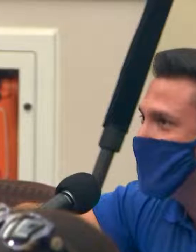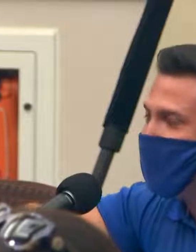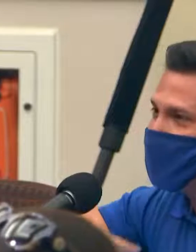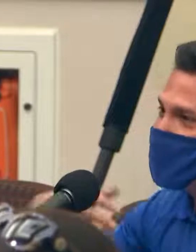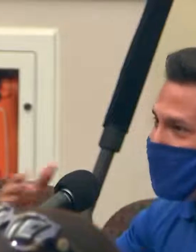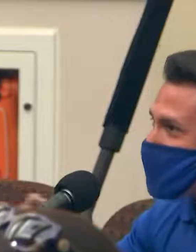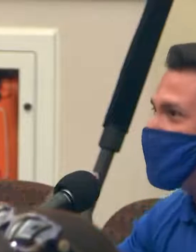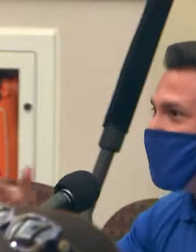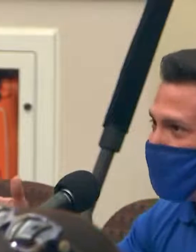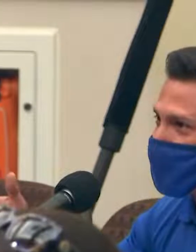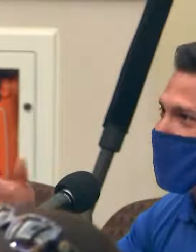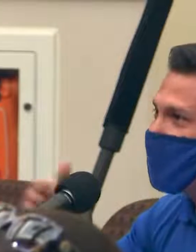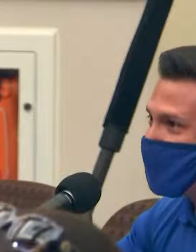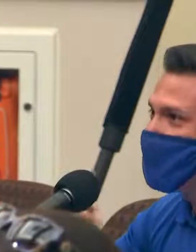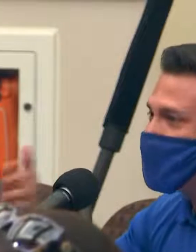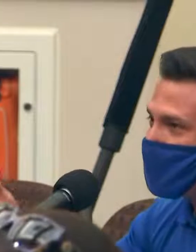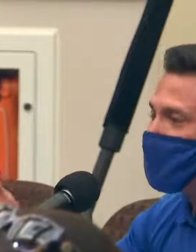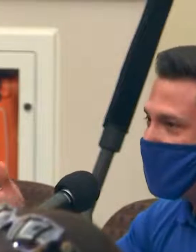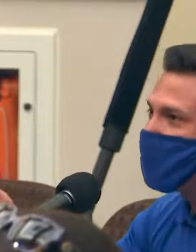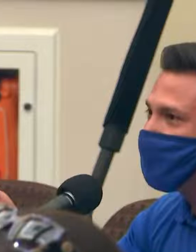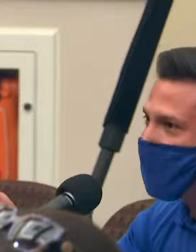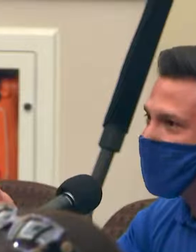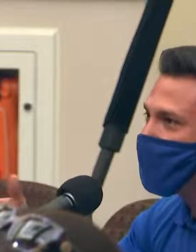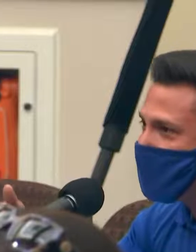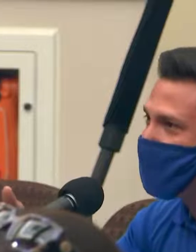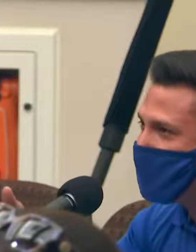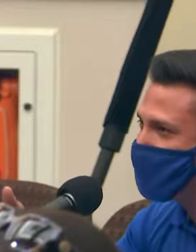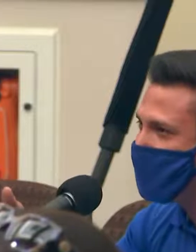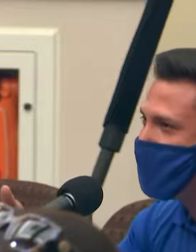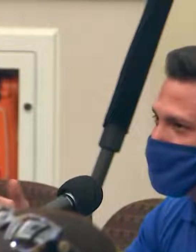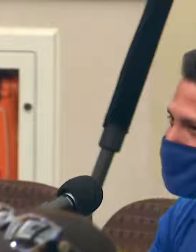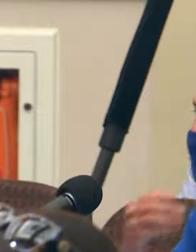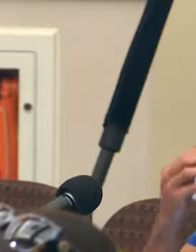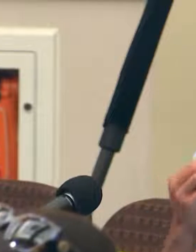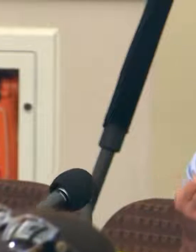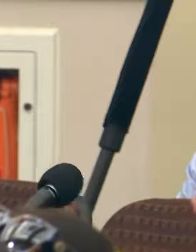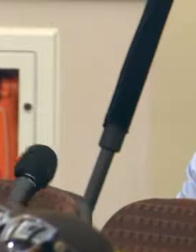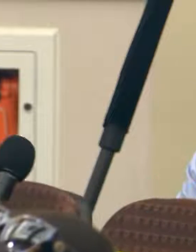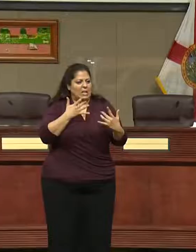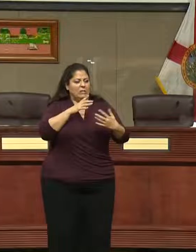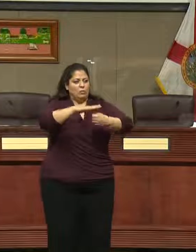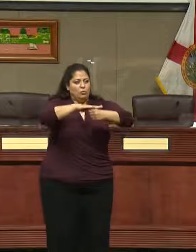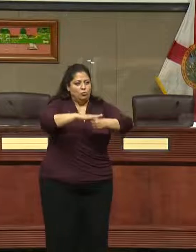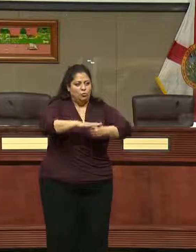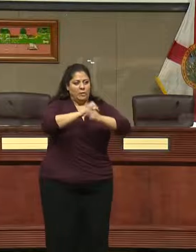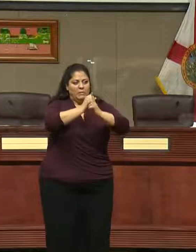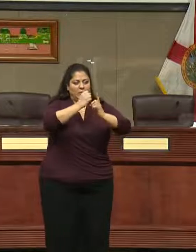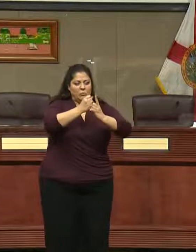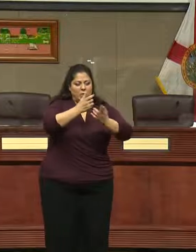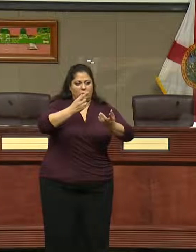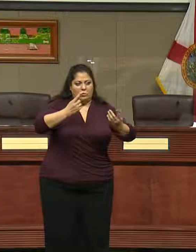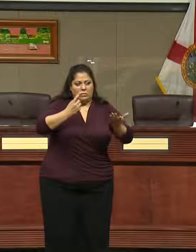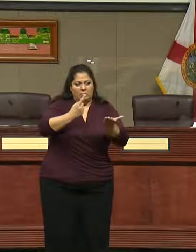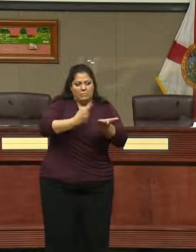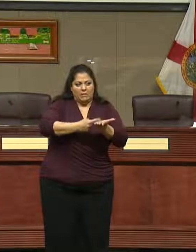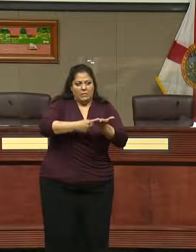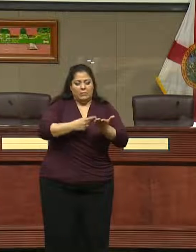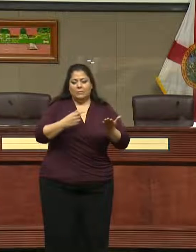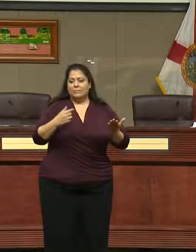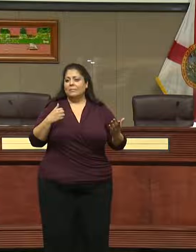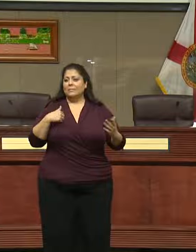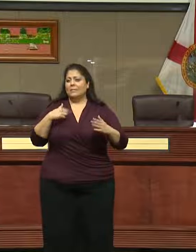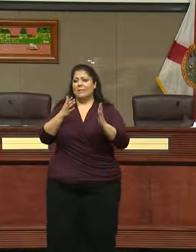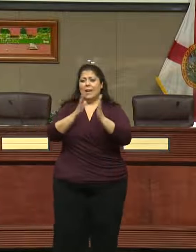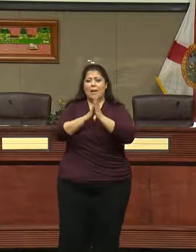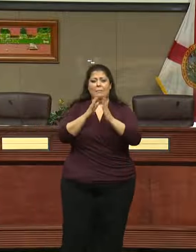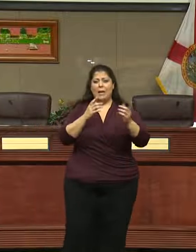tense conversations with people trying to get them to being compliant with the mask mandate? I'm going to ask Tim Bolduc to just come on down.